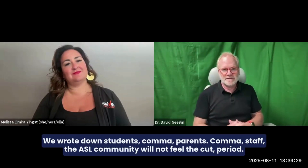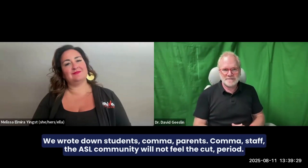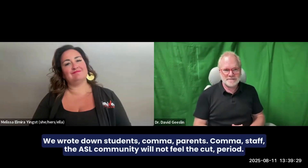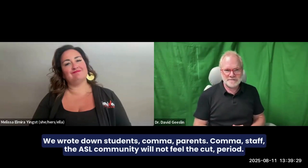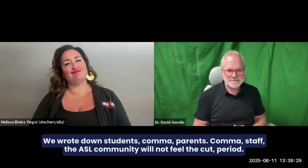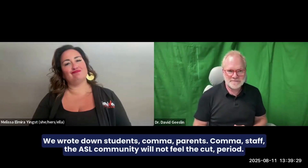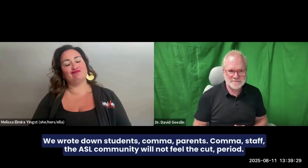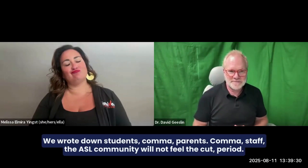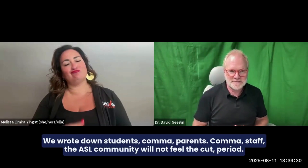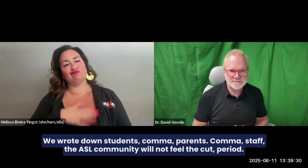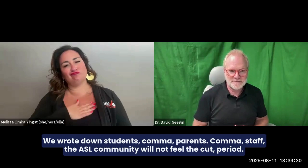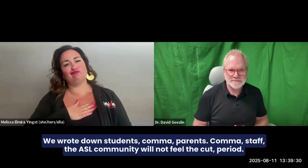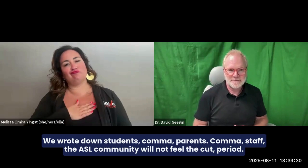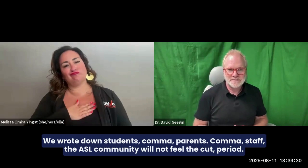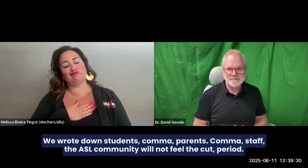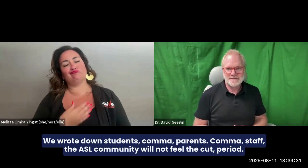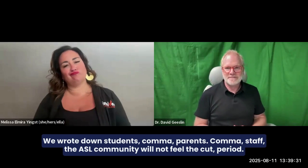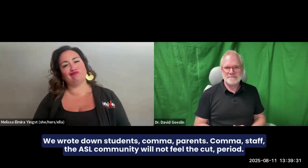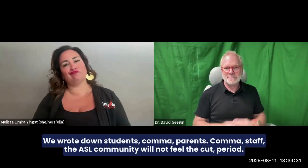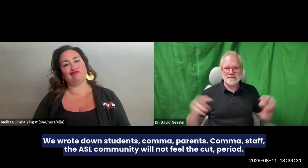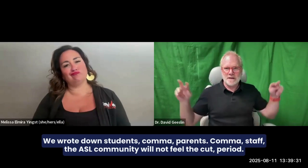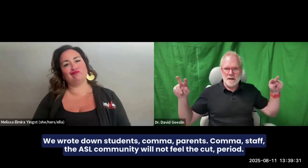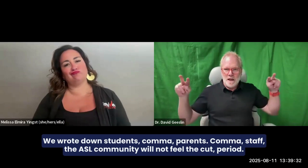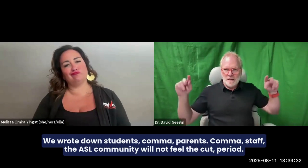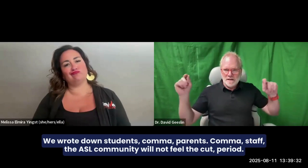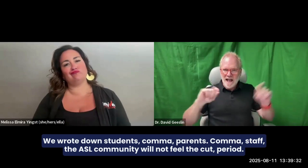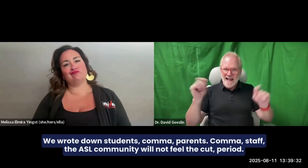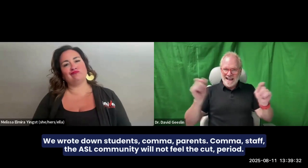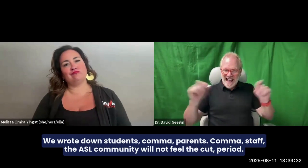ASL community will not feel the cut, period.